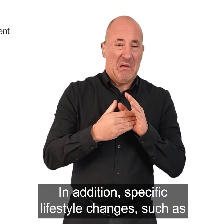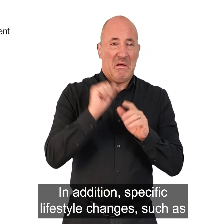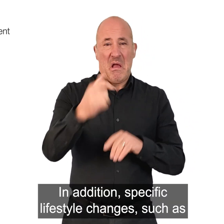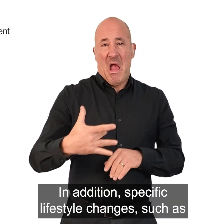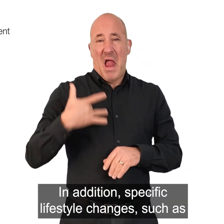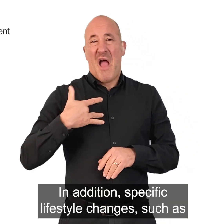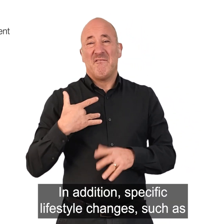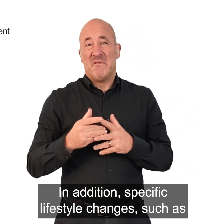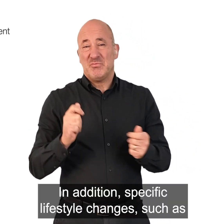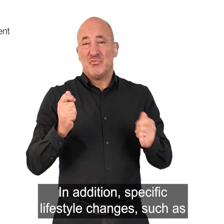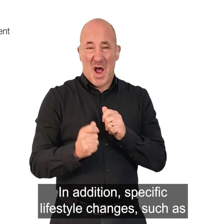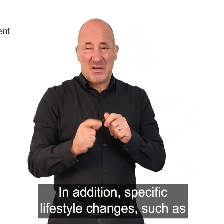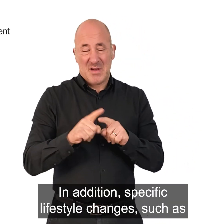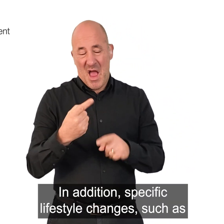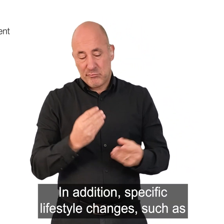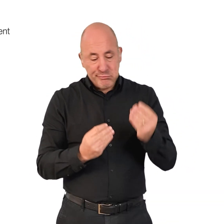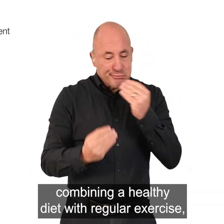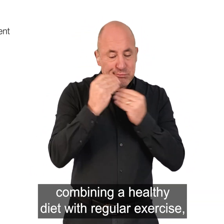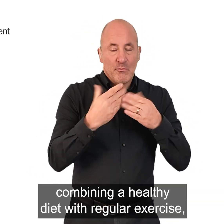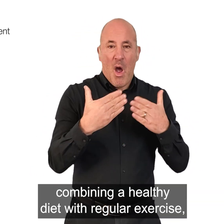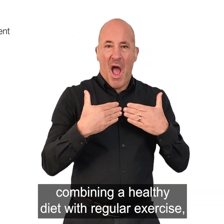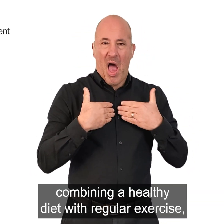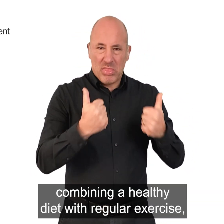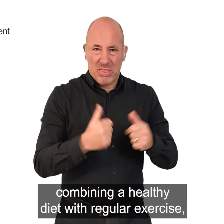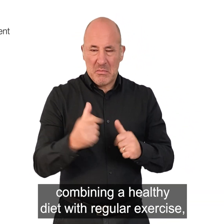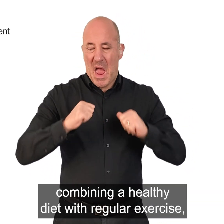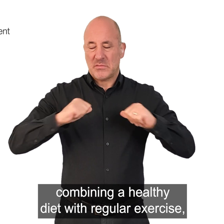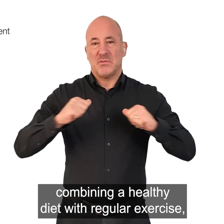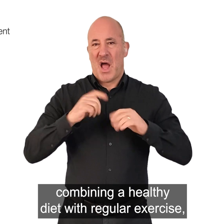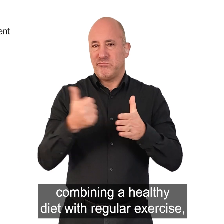In addition, specific lifestyle changes, such as combining a healthy